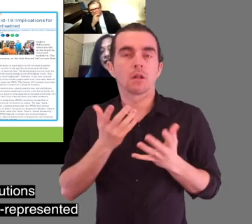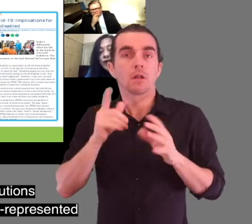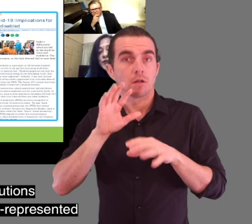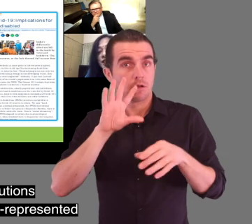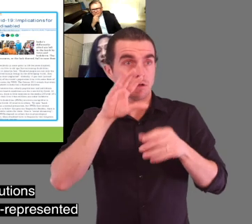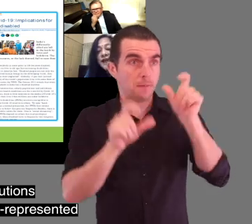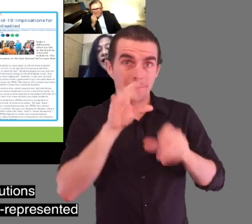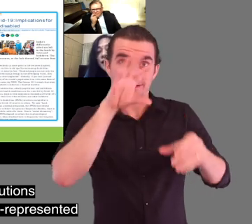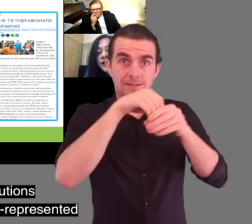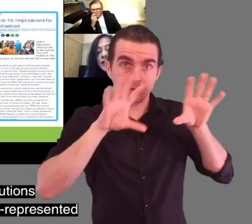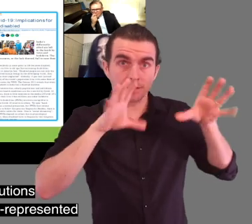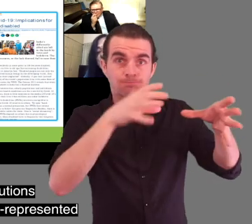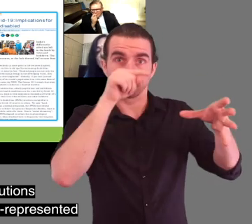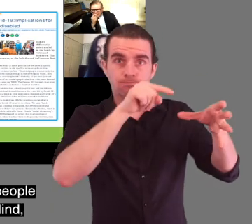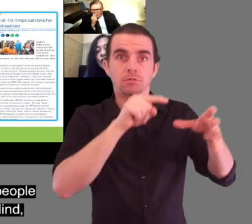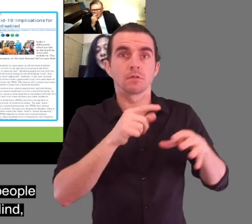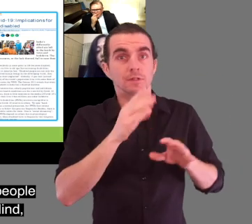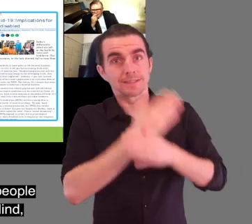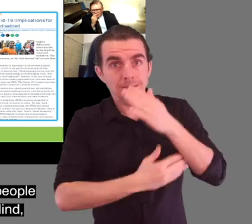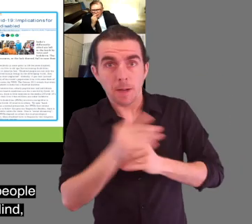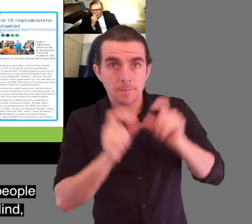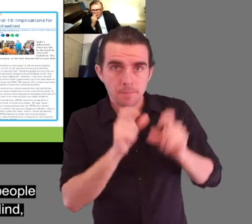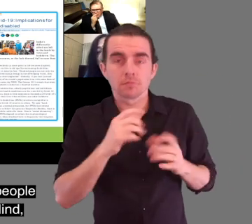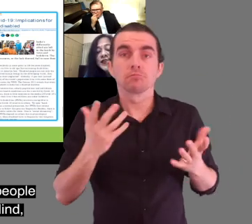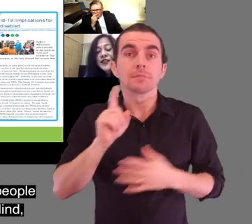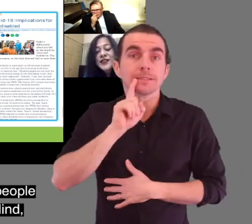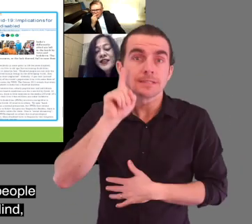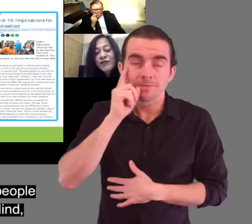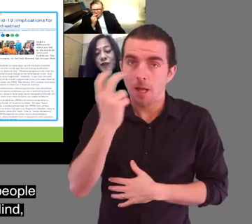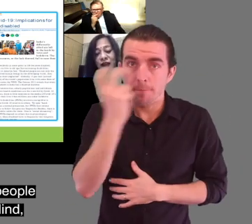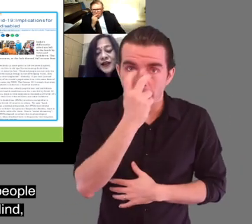and care homes and underrepresented groups of disabled people